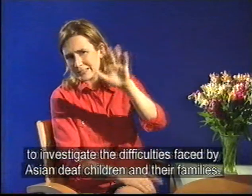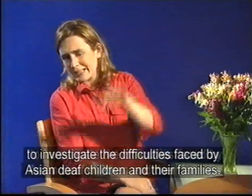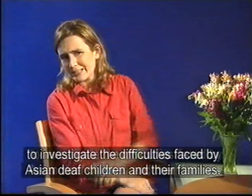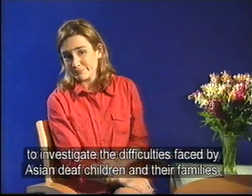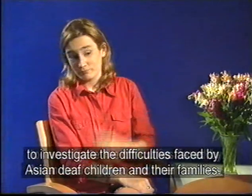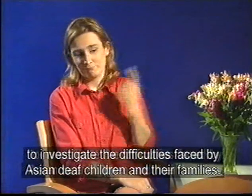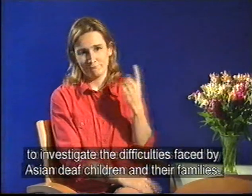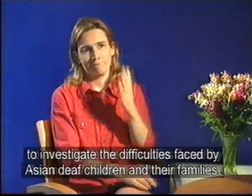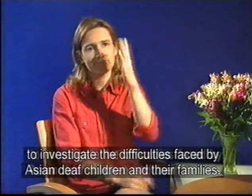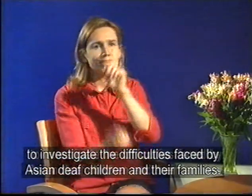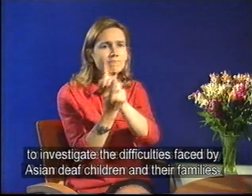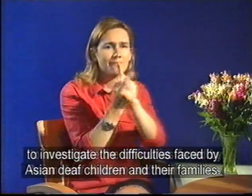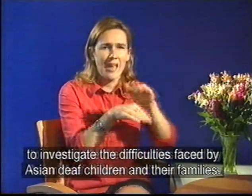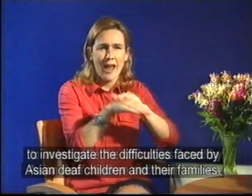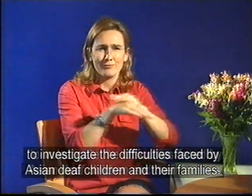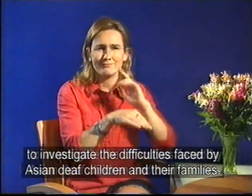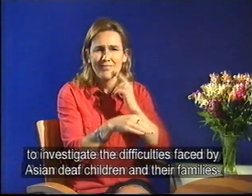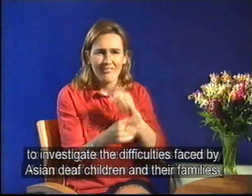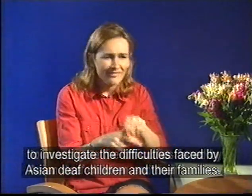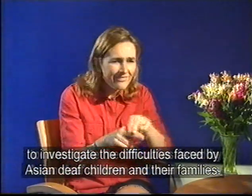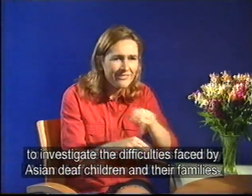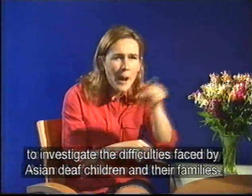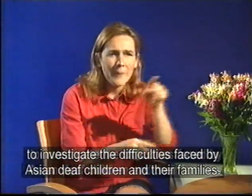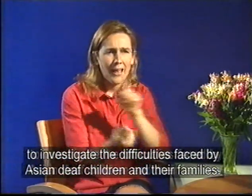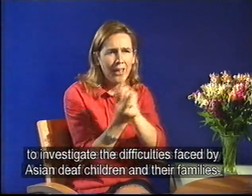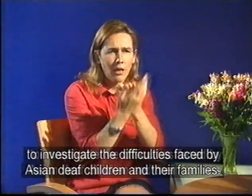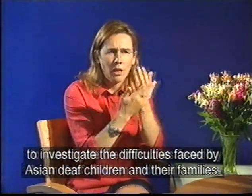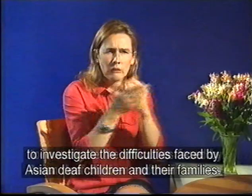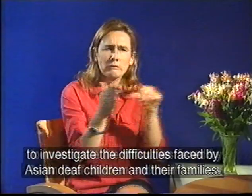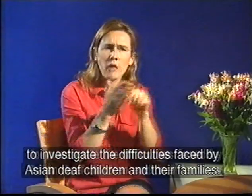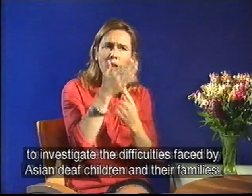the difficulties faced by Asian deaf children and their families.